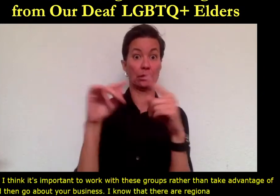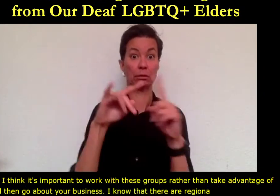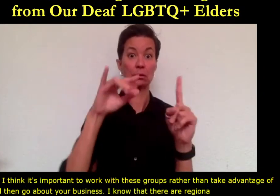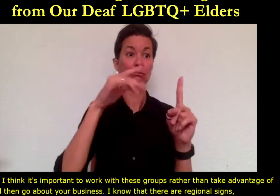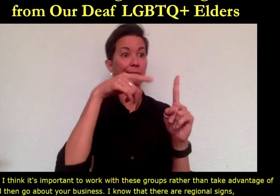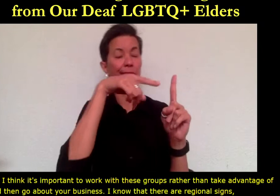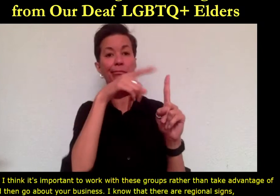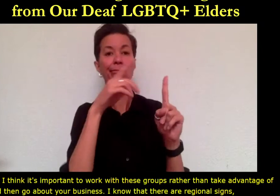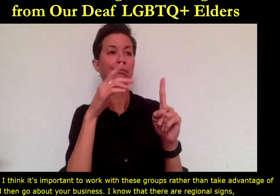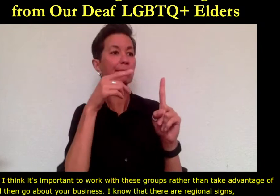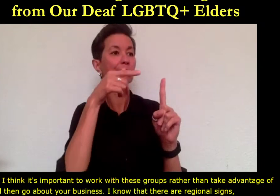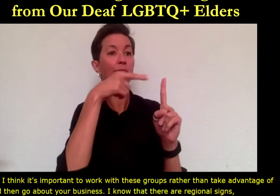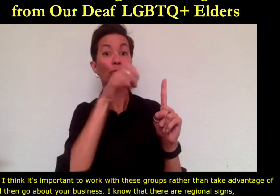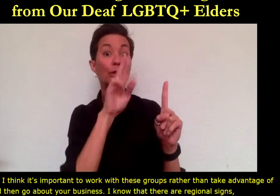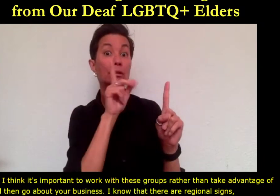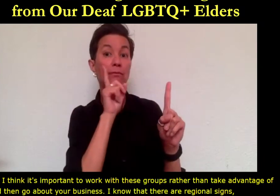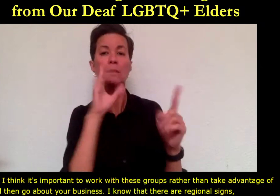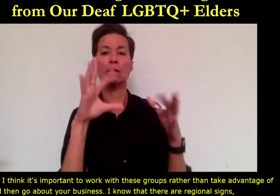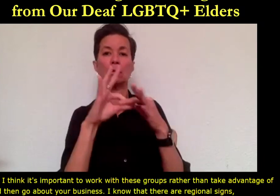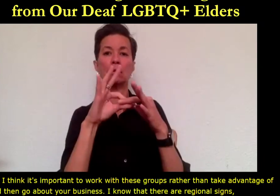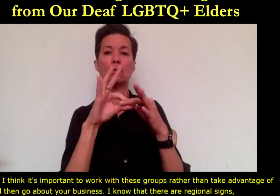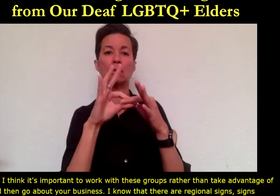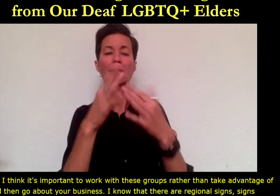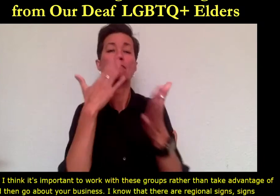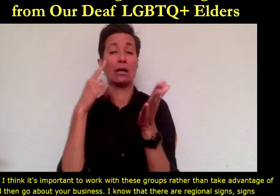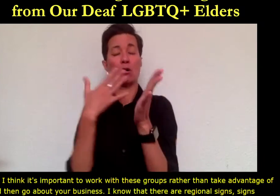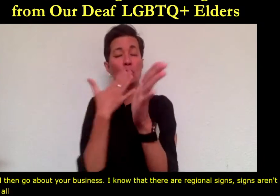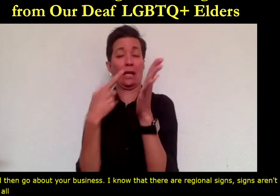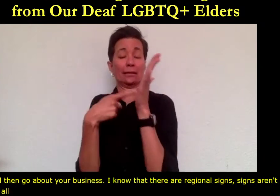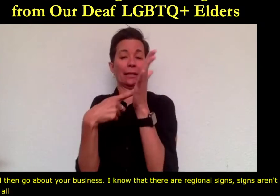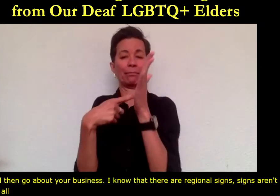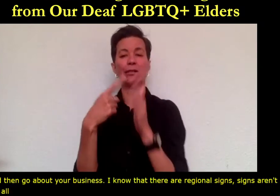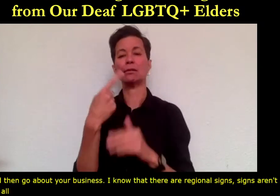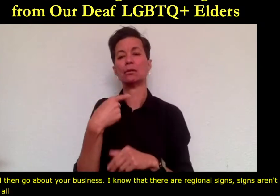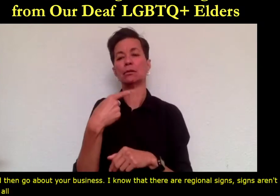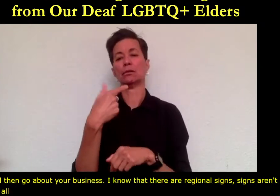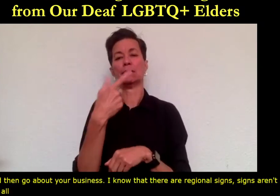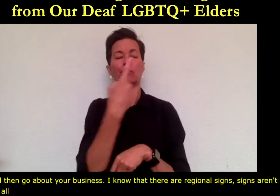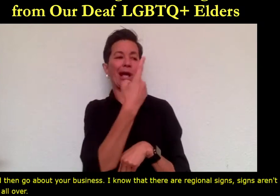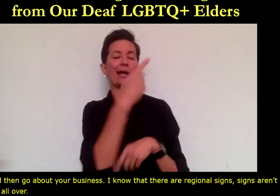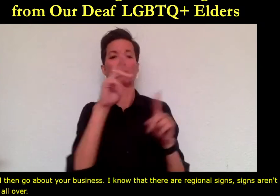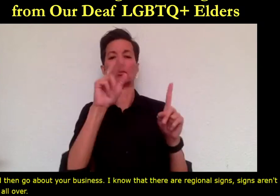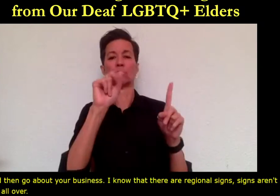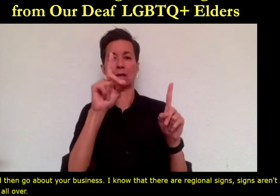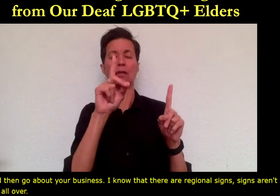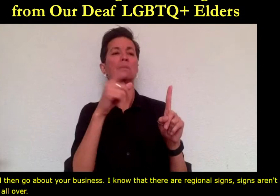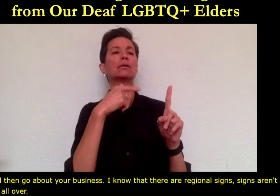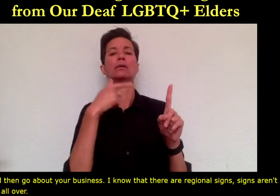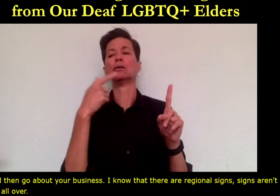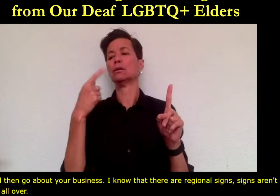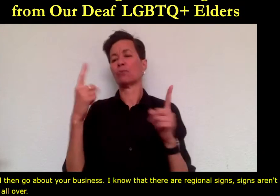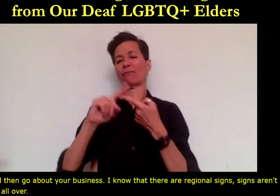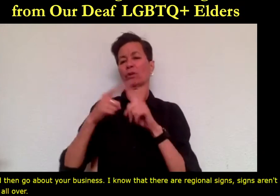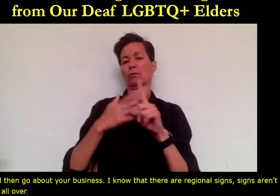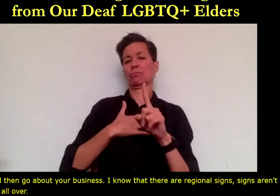and so it's nice to connect hearing students with deaf queer individuals for example um at